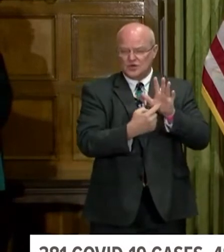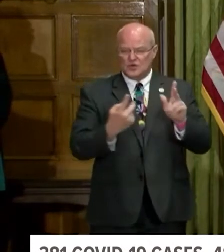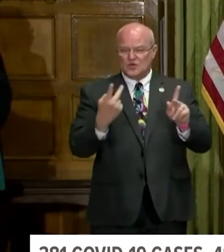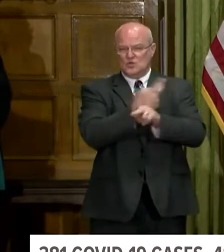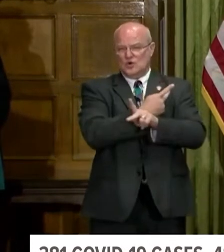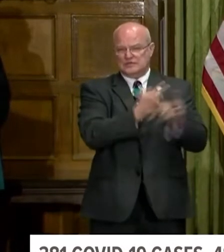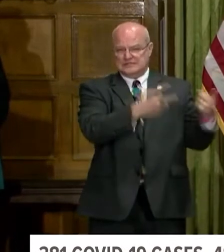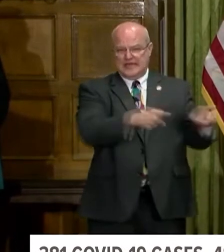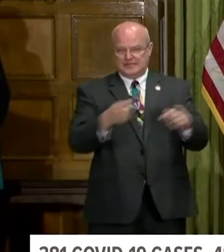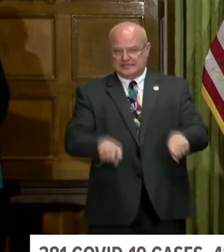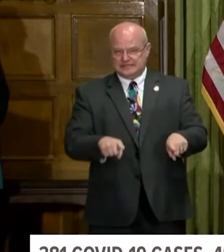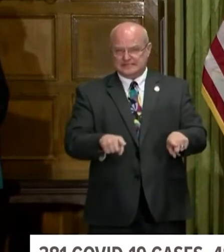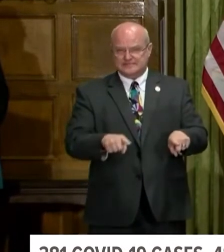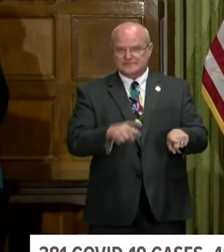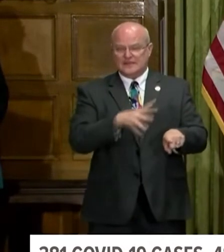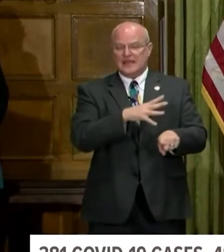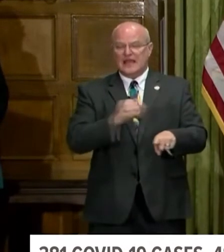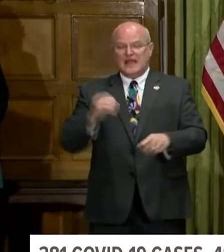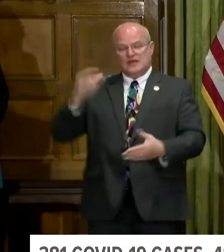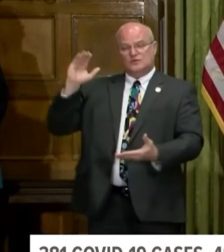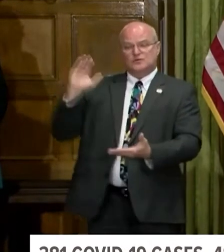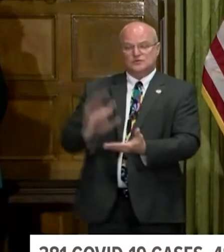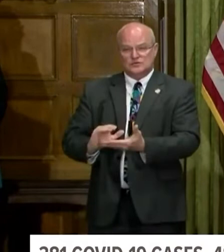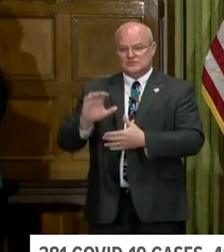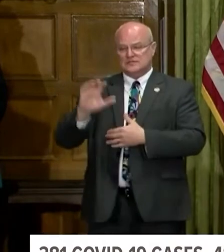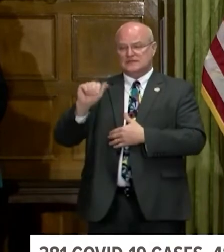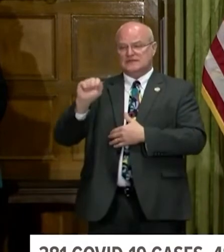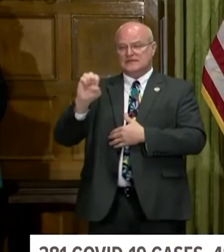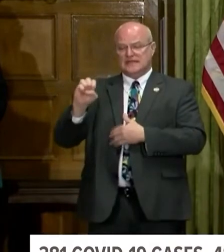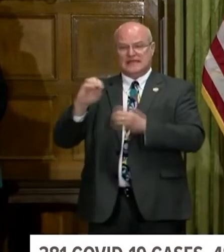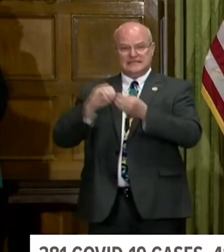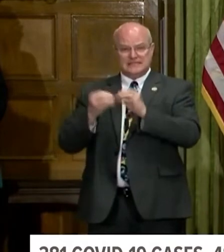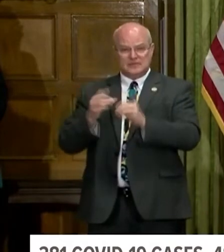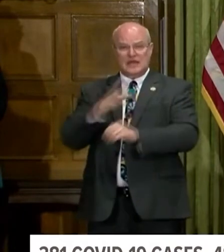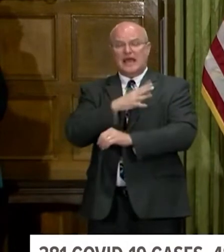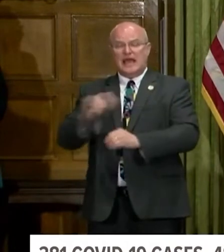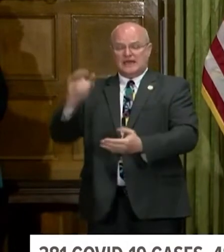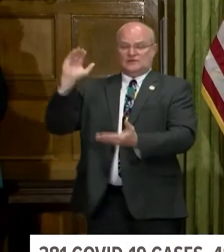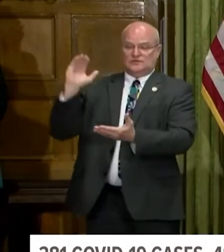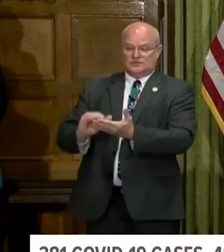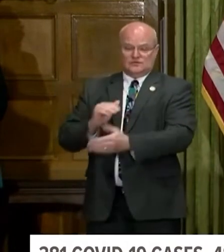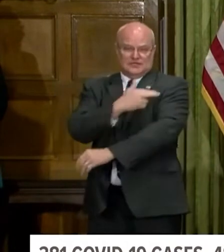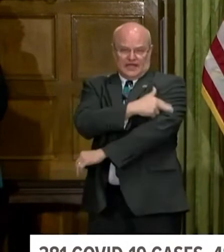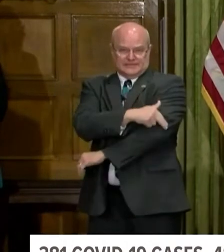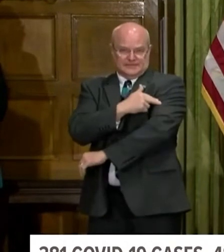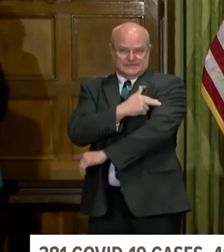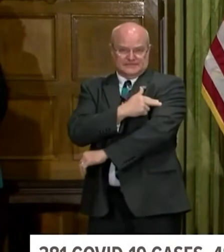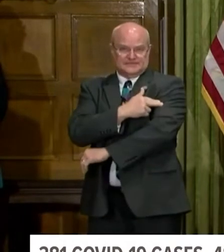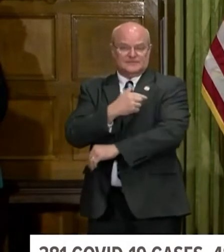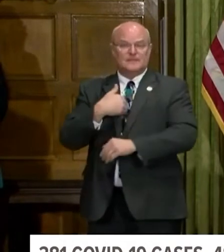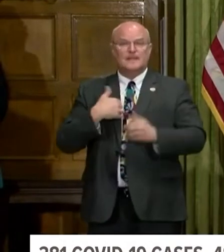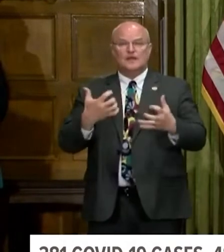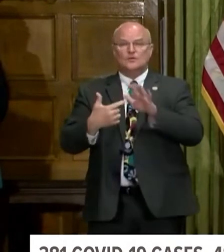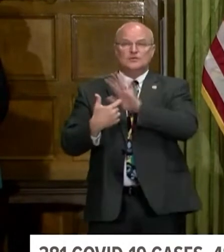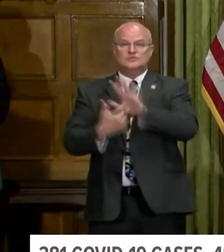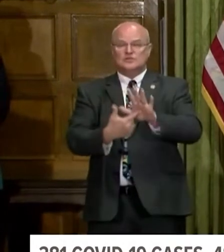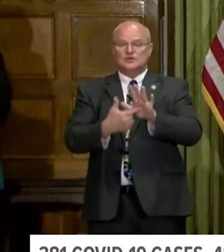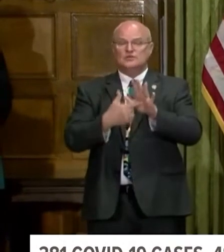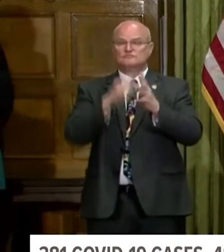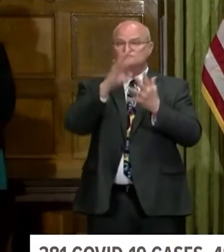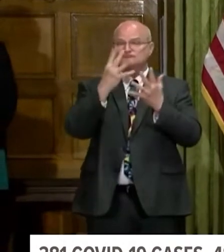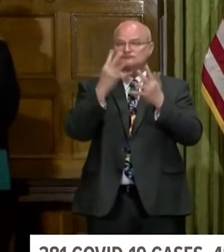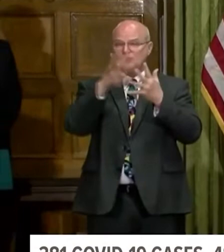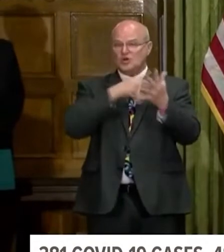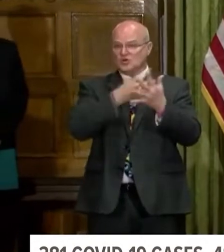scenario and to reduce the case number and the hospitalization rate. And I wanted to show a graph